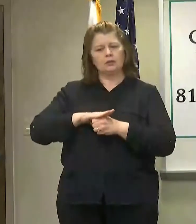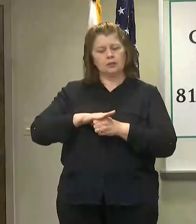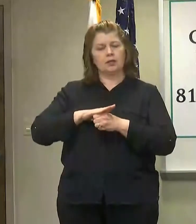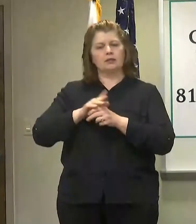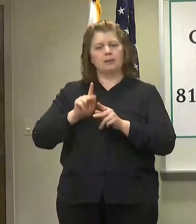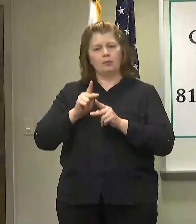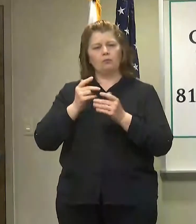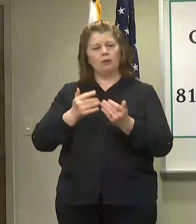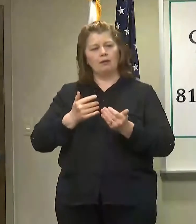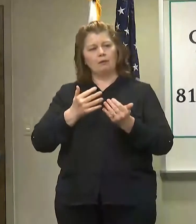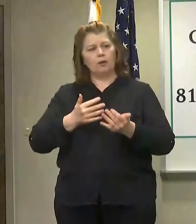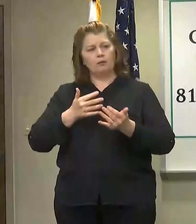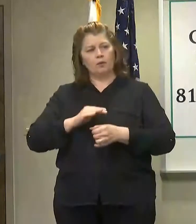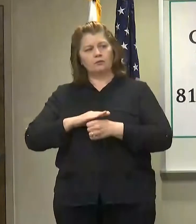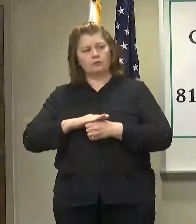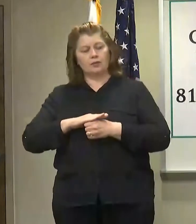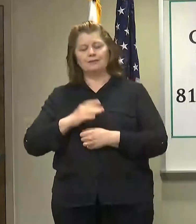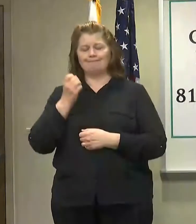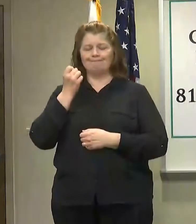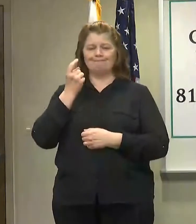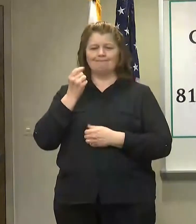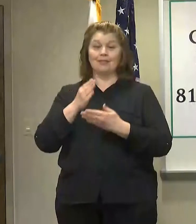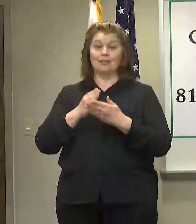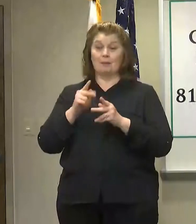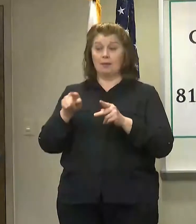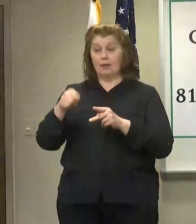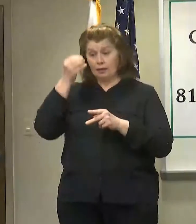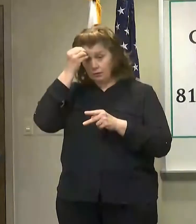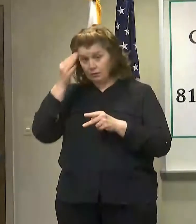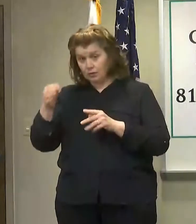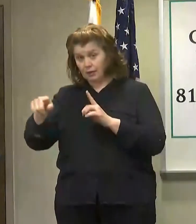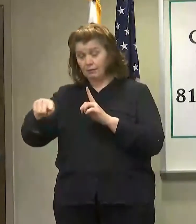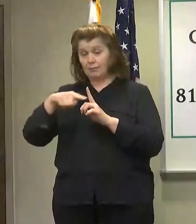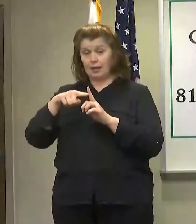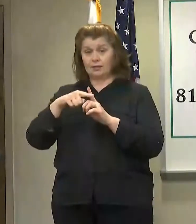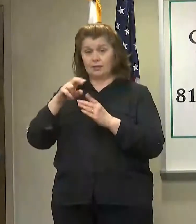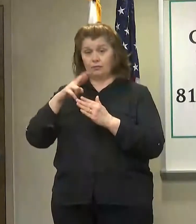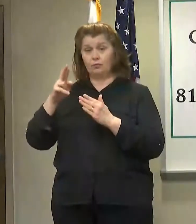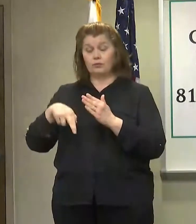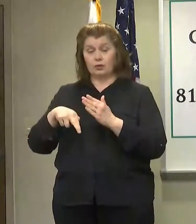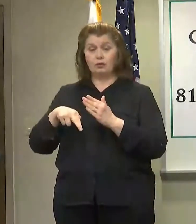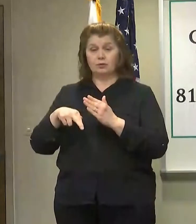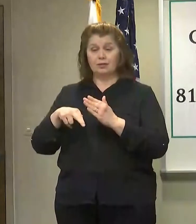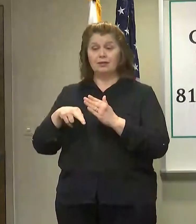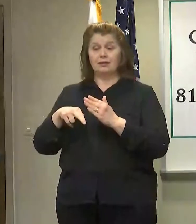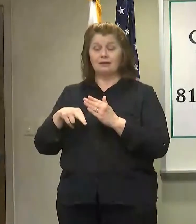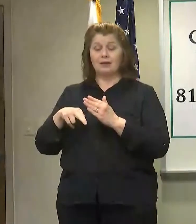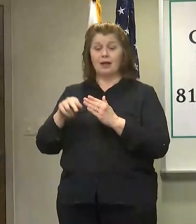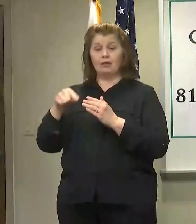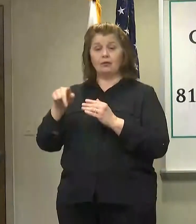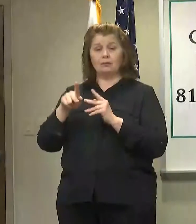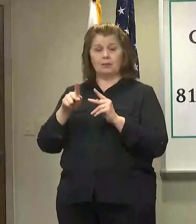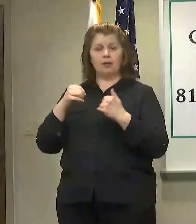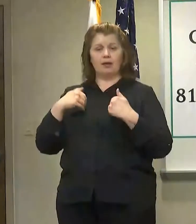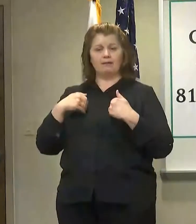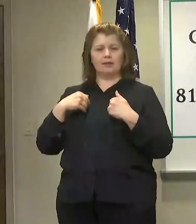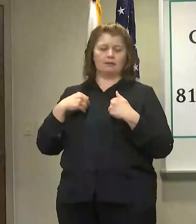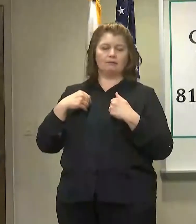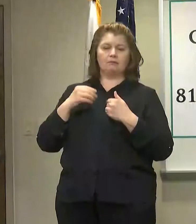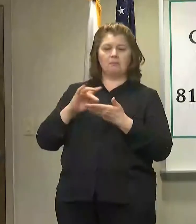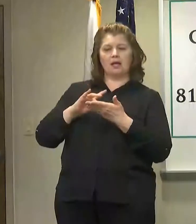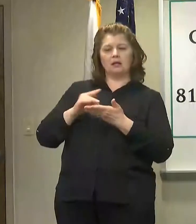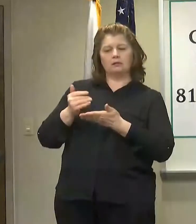waiting results. We understand that some people have been notified of positive test results and have then obtained the necessary medical